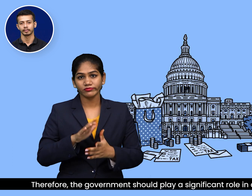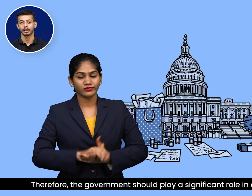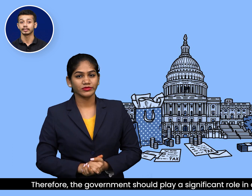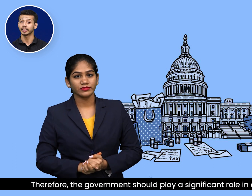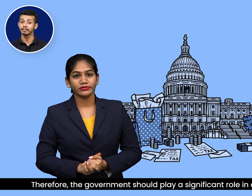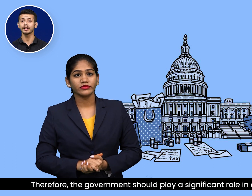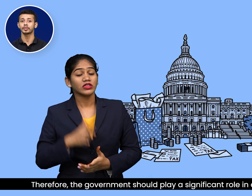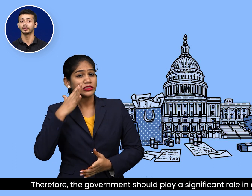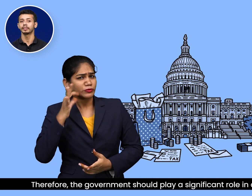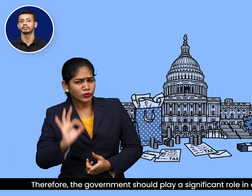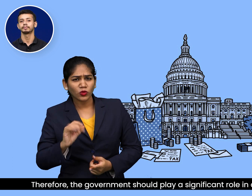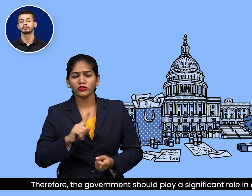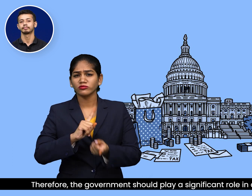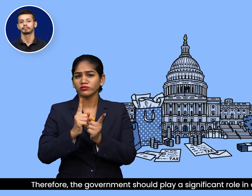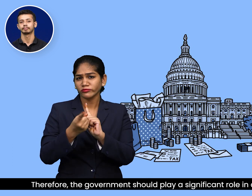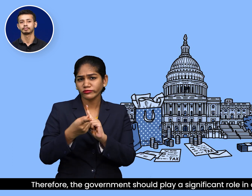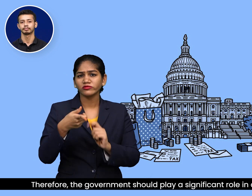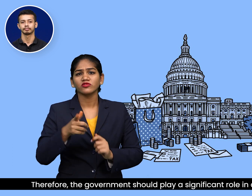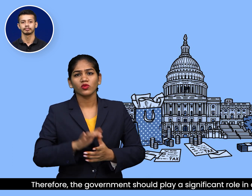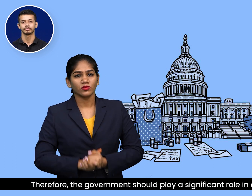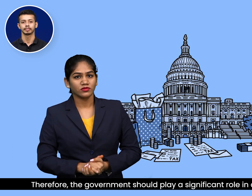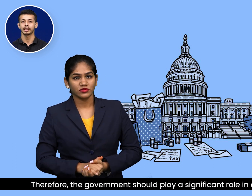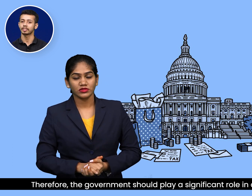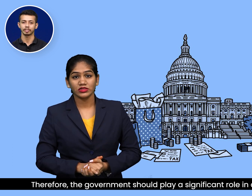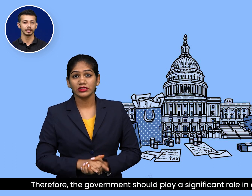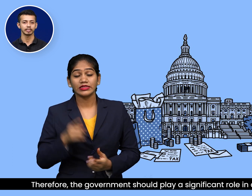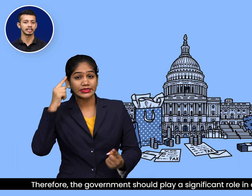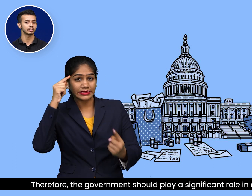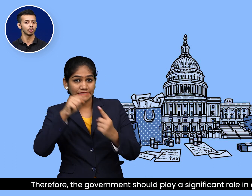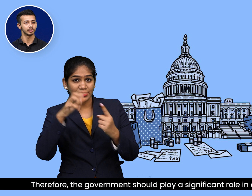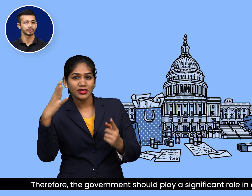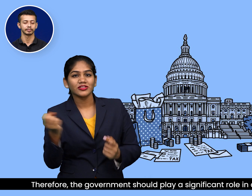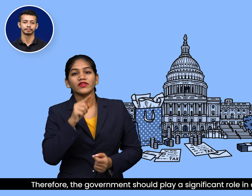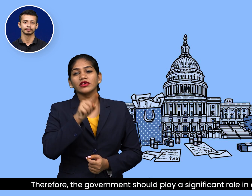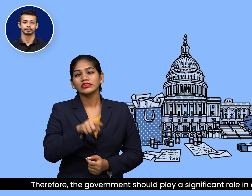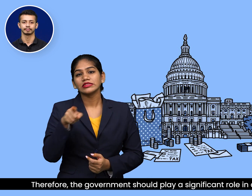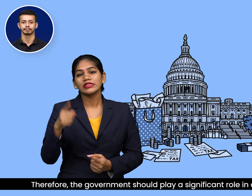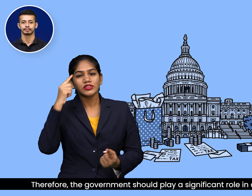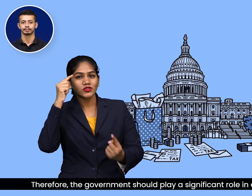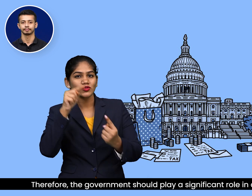a significant role in achieving these goals.